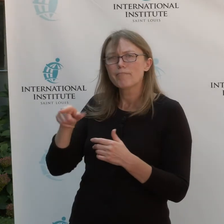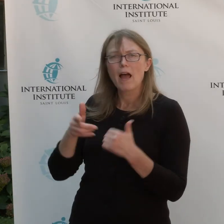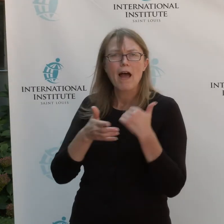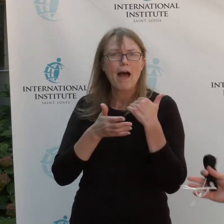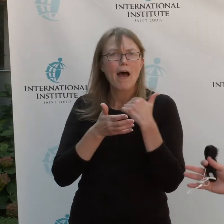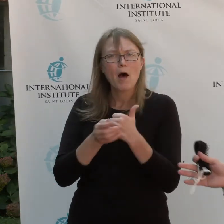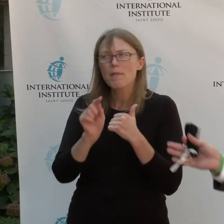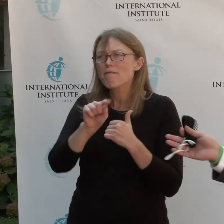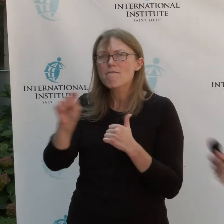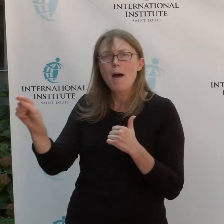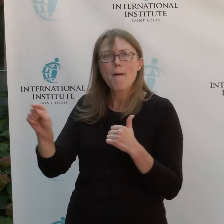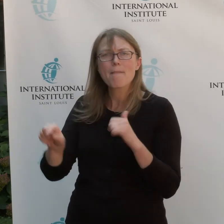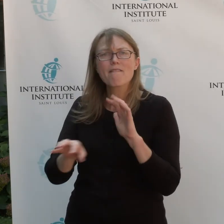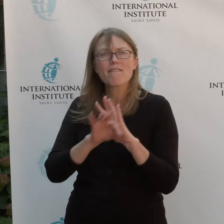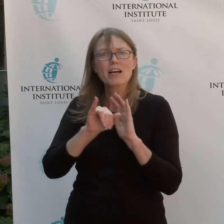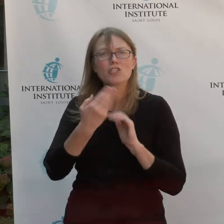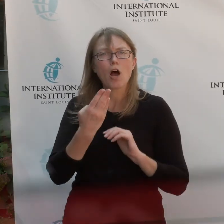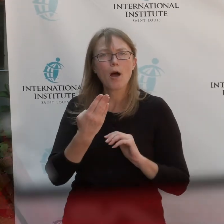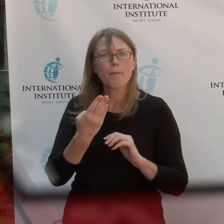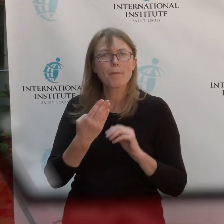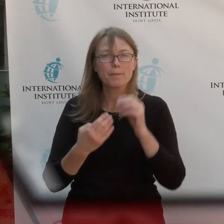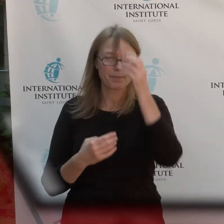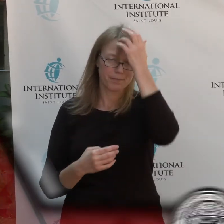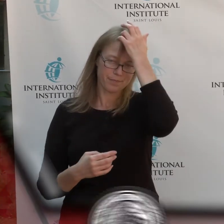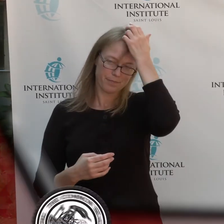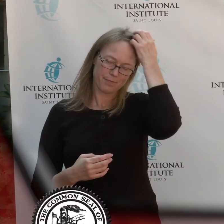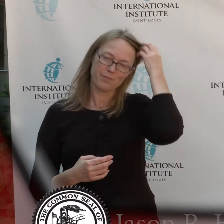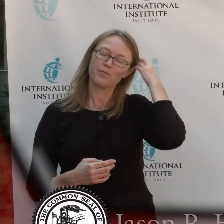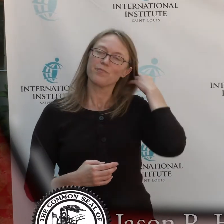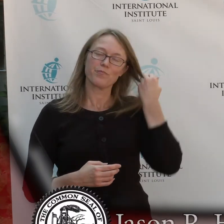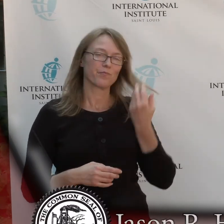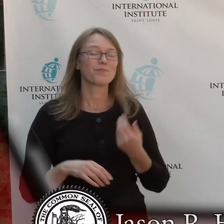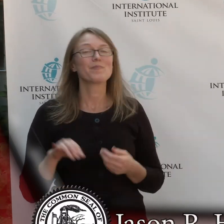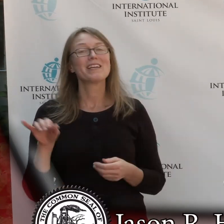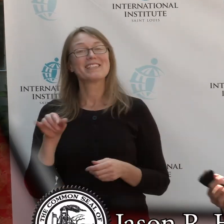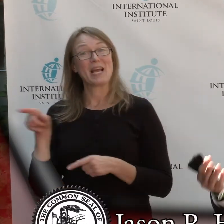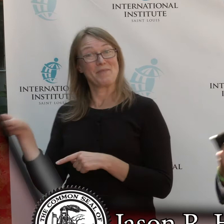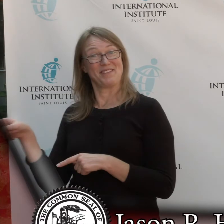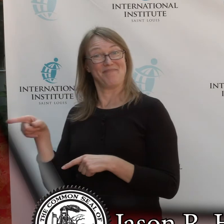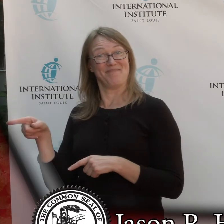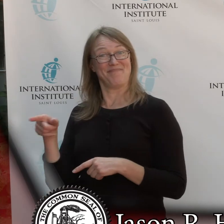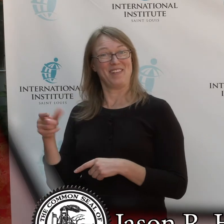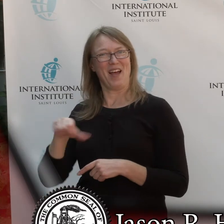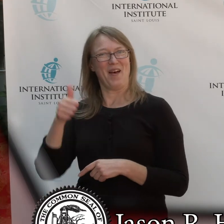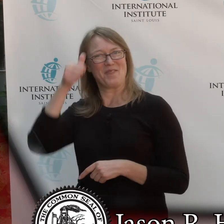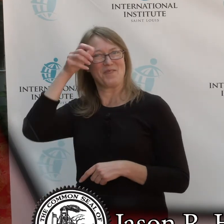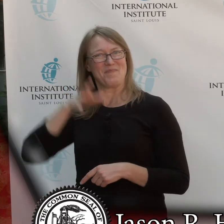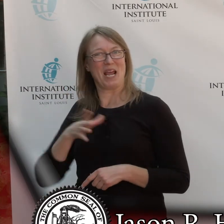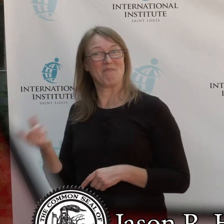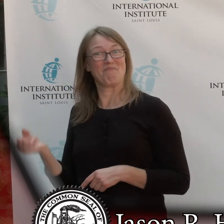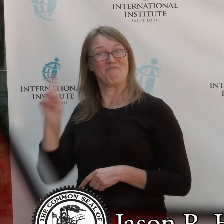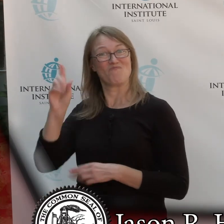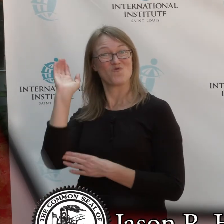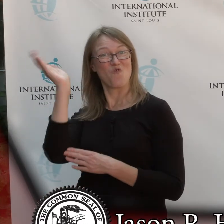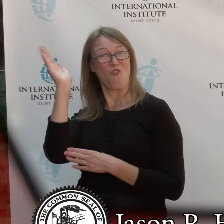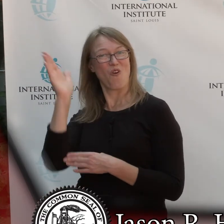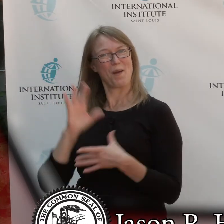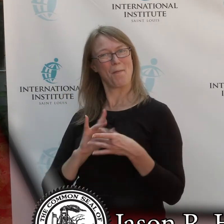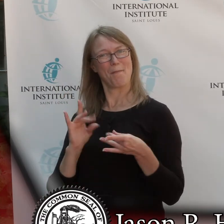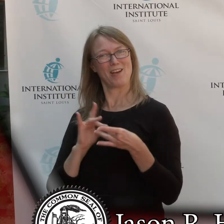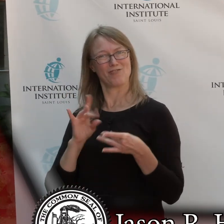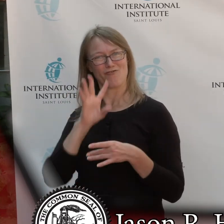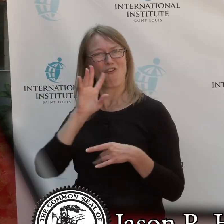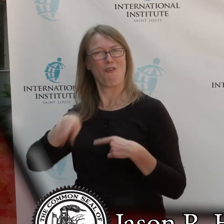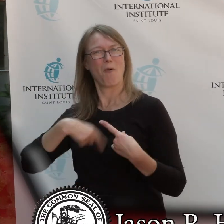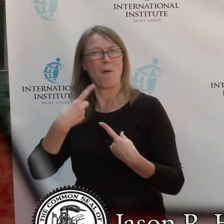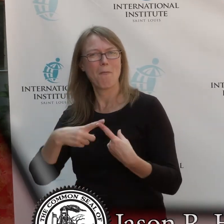refugees. That's a great question. Is Ario Benson and our partner at the International Institute, as you can imagine, when people are coming to this country